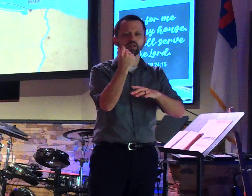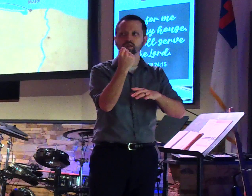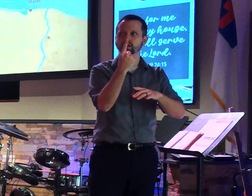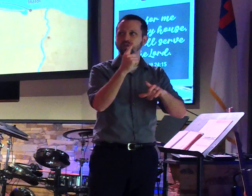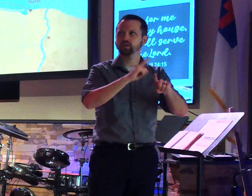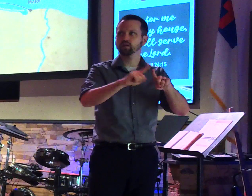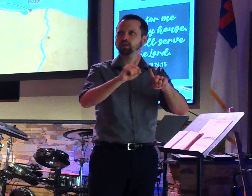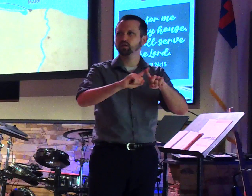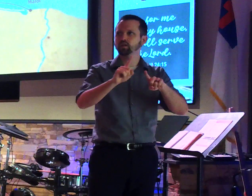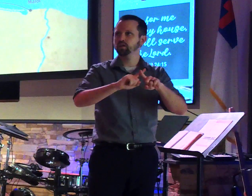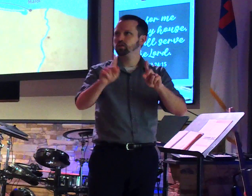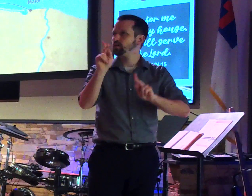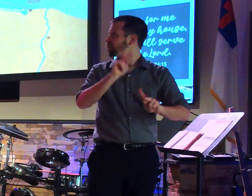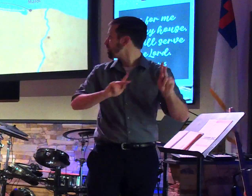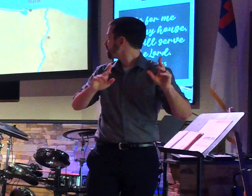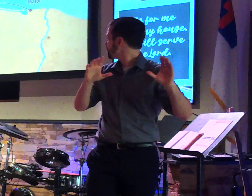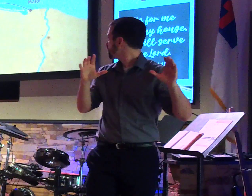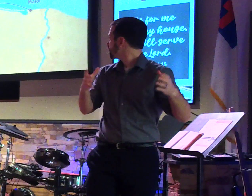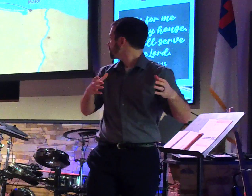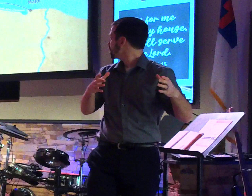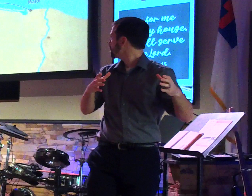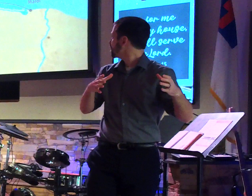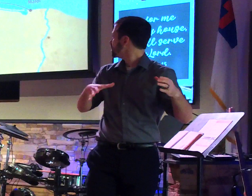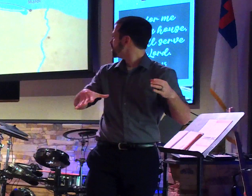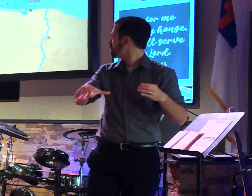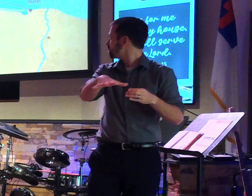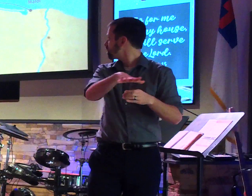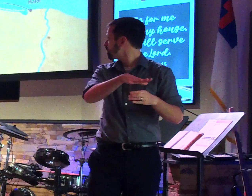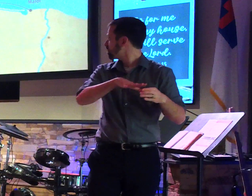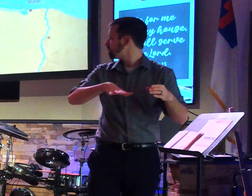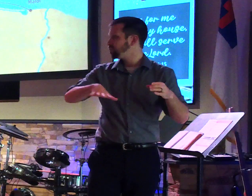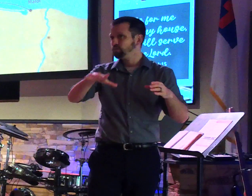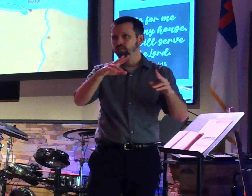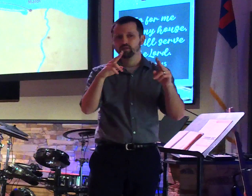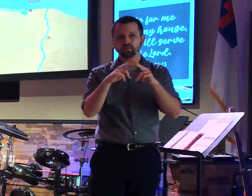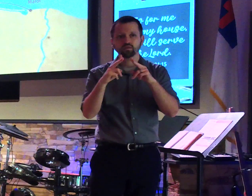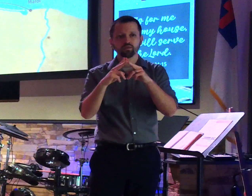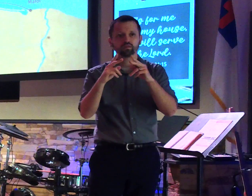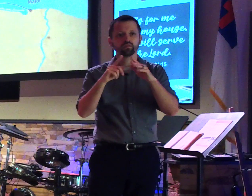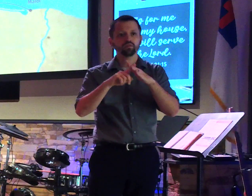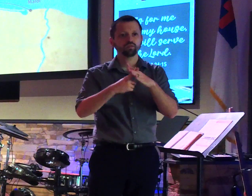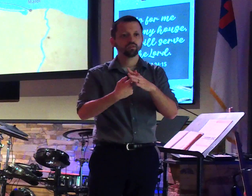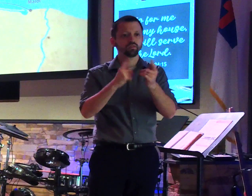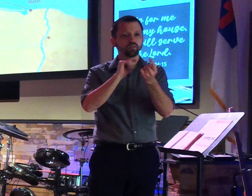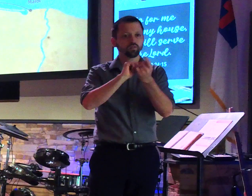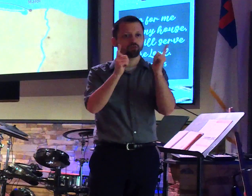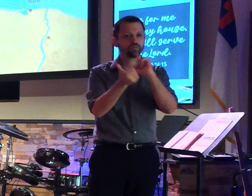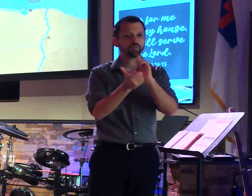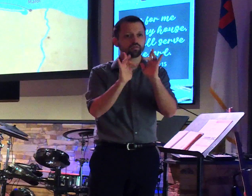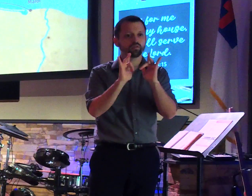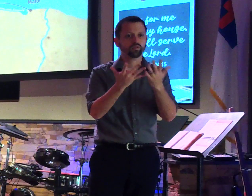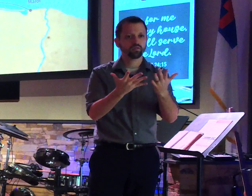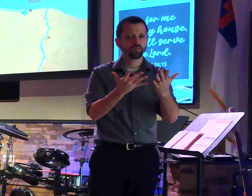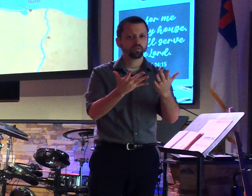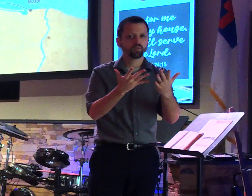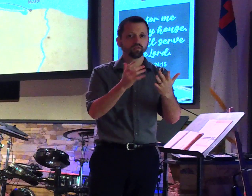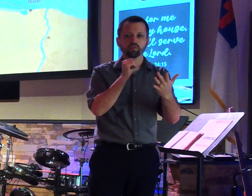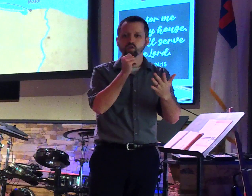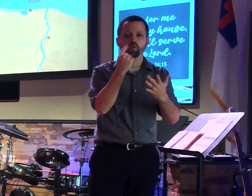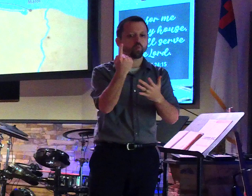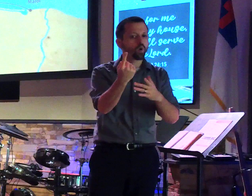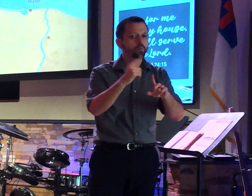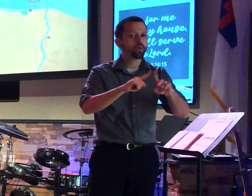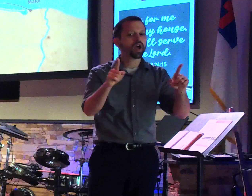different people groups, neighboring villages, and they began work to translate the Bible into not one,